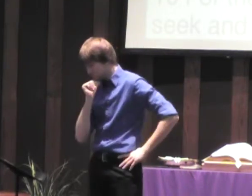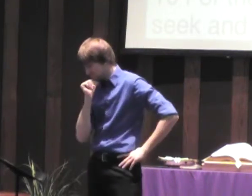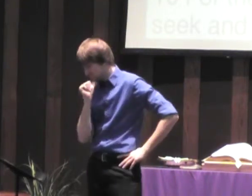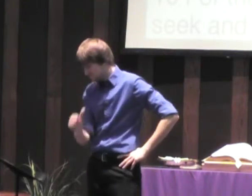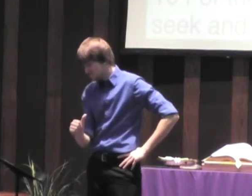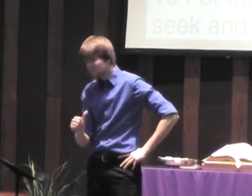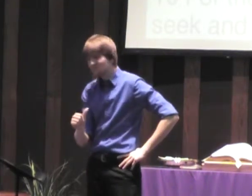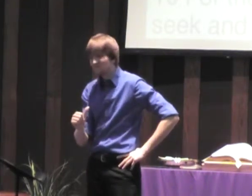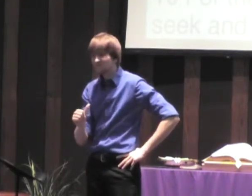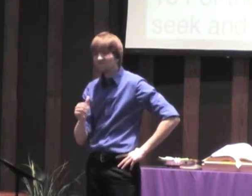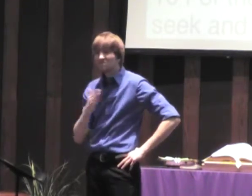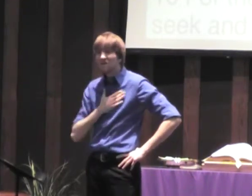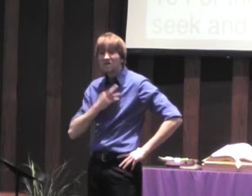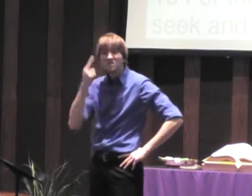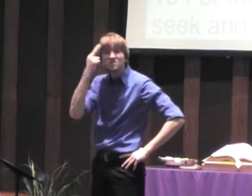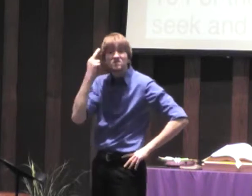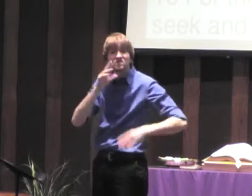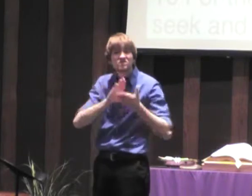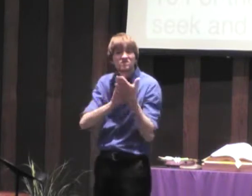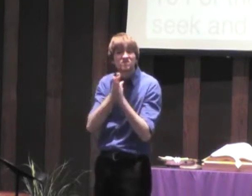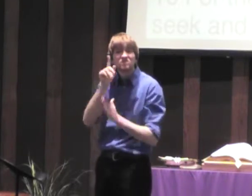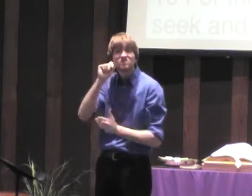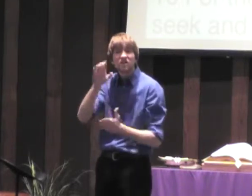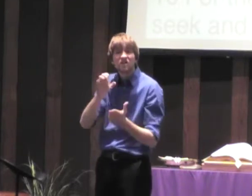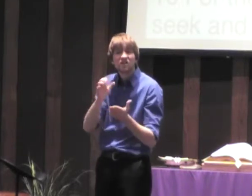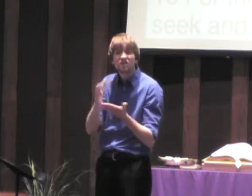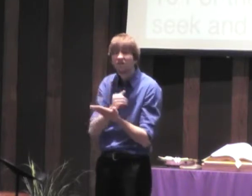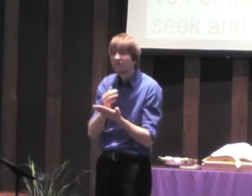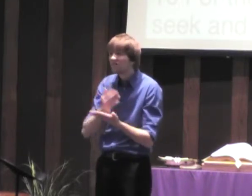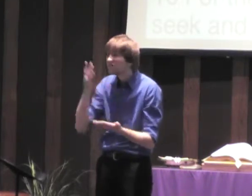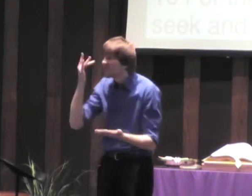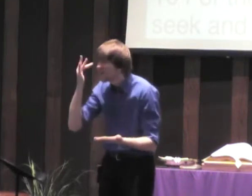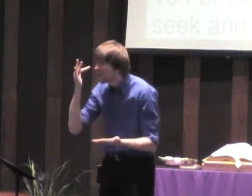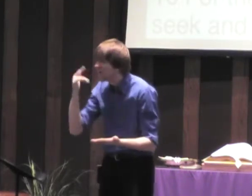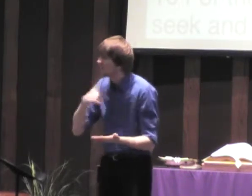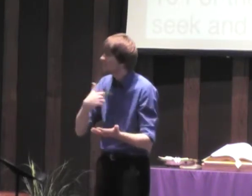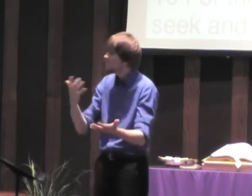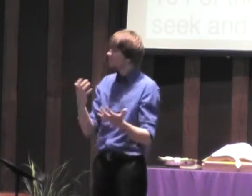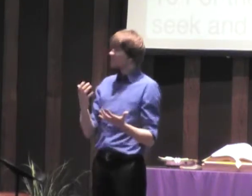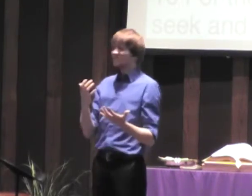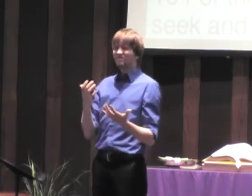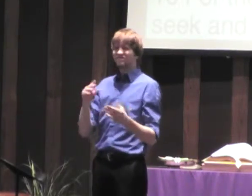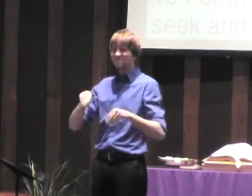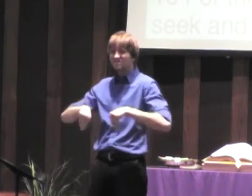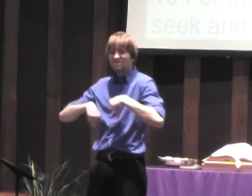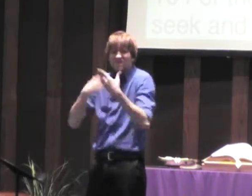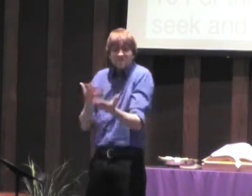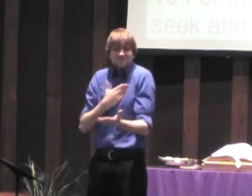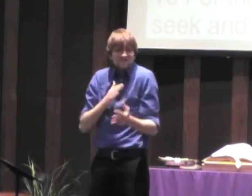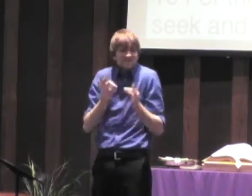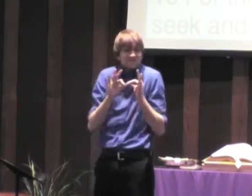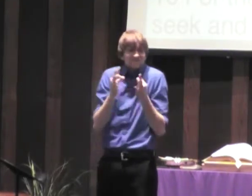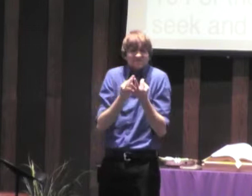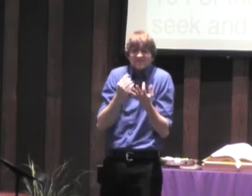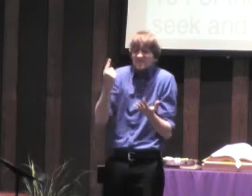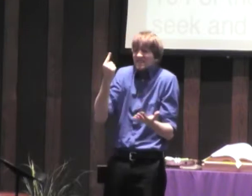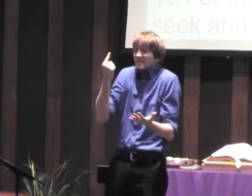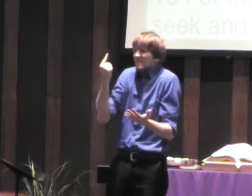My goal was never to be a tax collector. The reason I became a tax collector was because I wanted to provide for